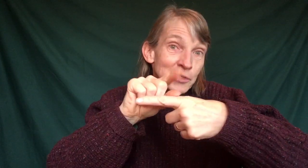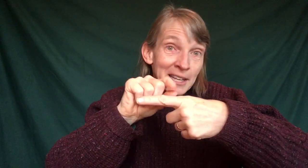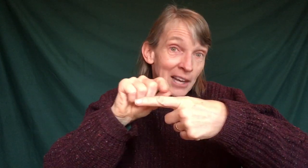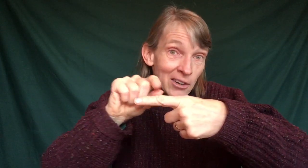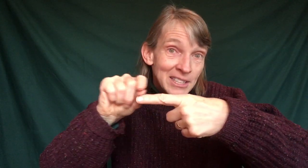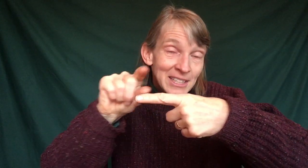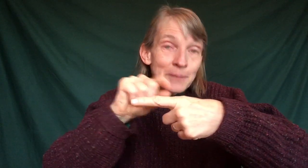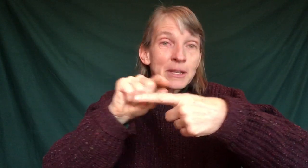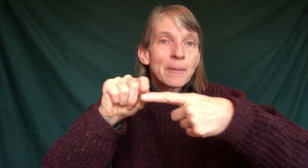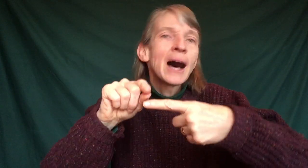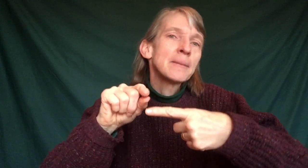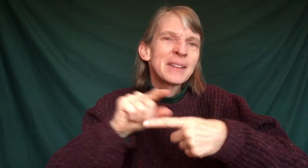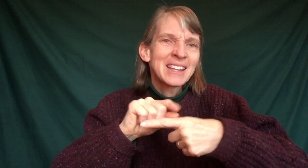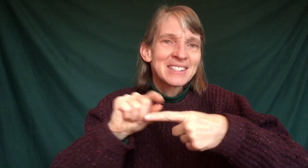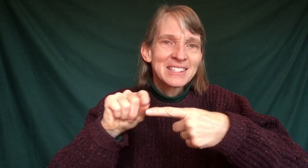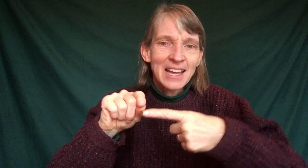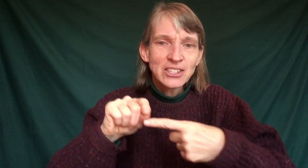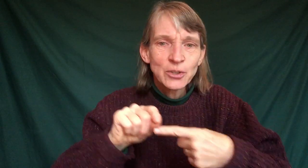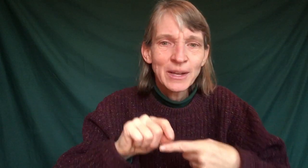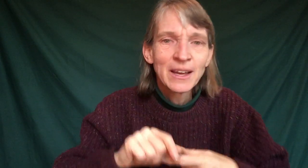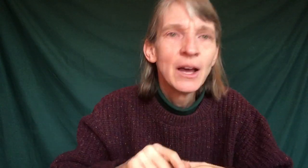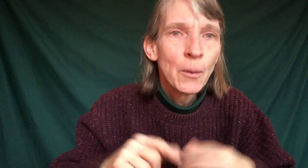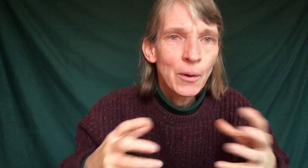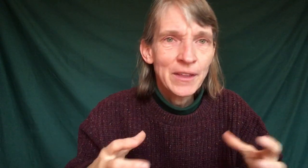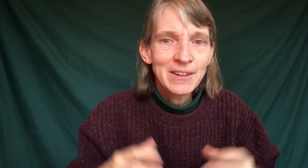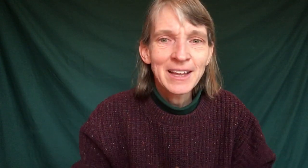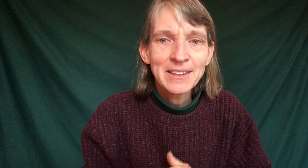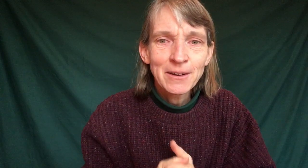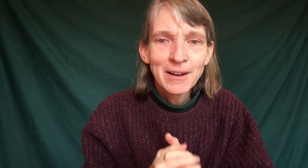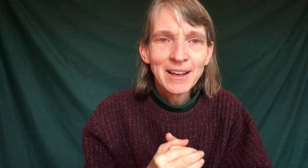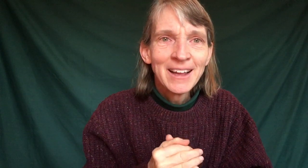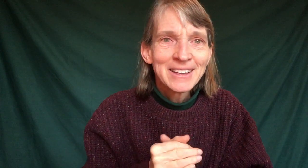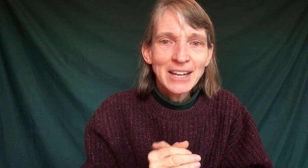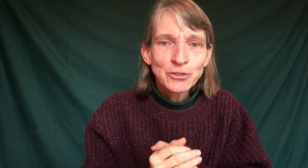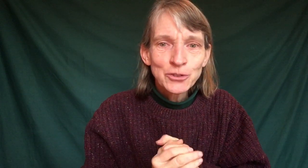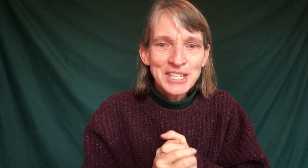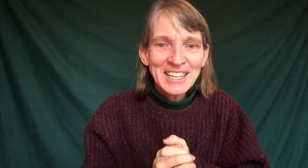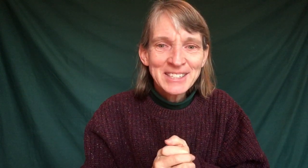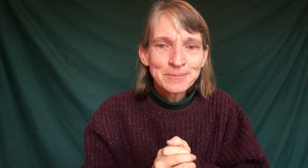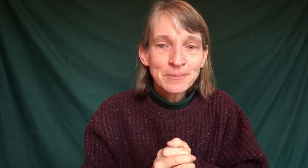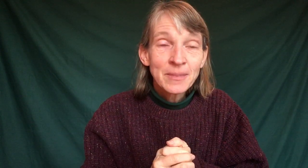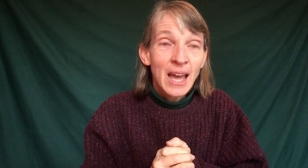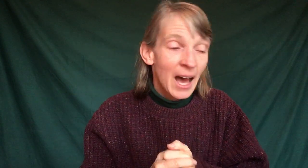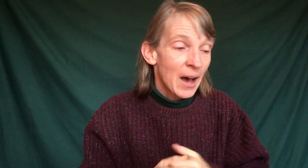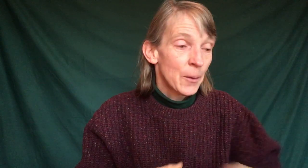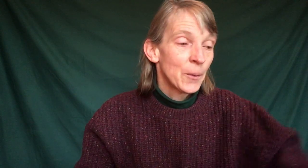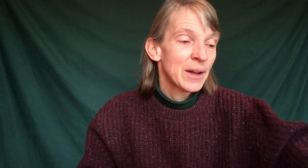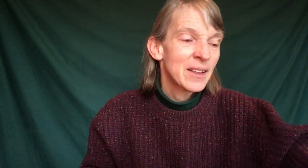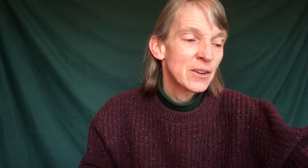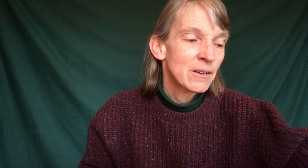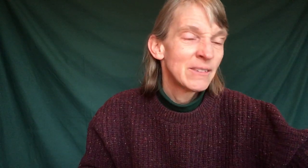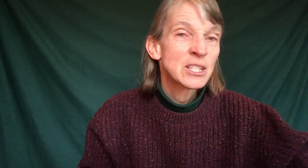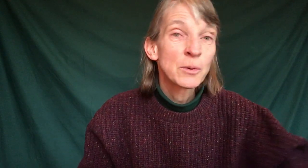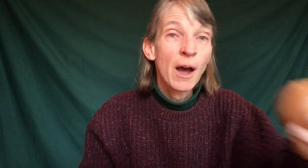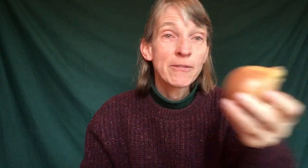likely aren't eating them in the pod, but that's the sign showing what they're like in their natural state. Oh, another vegetable we often